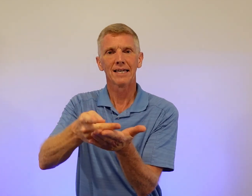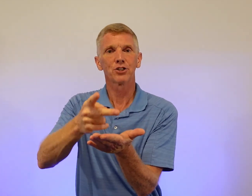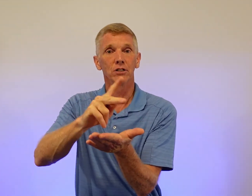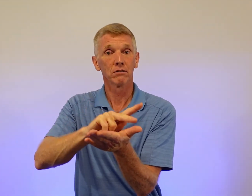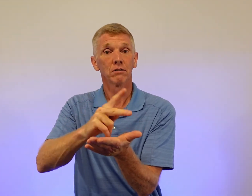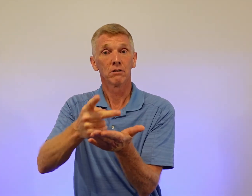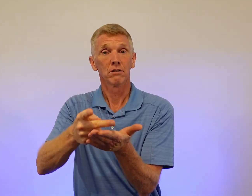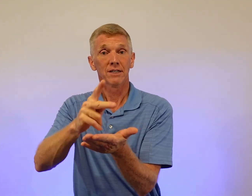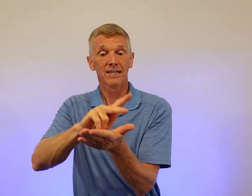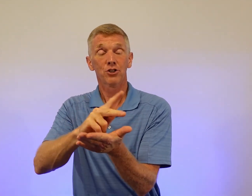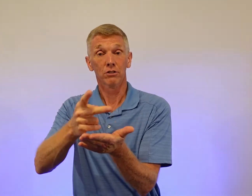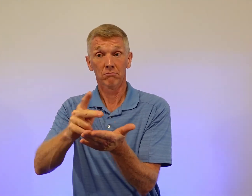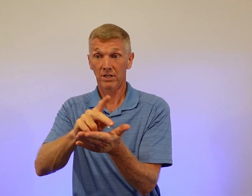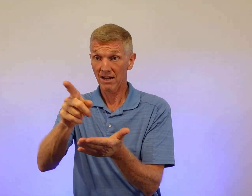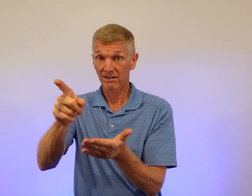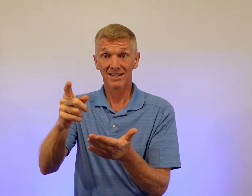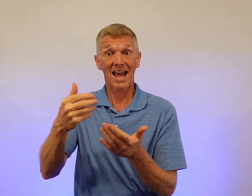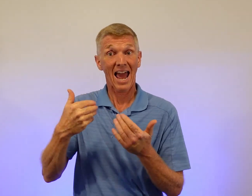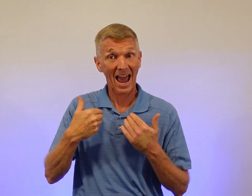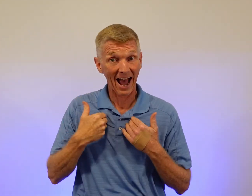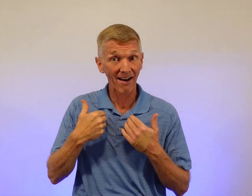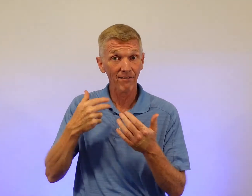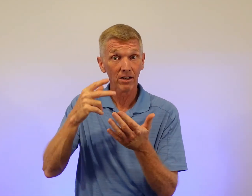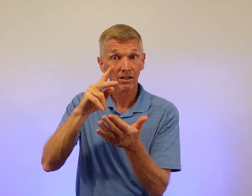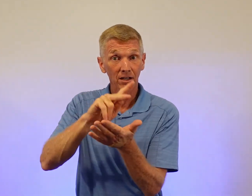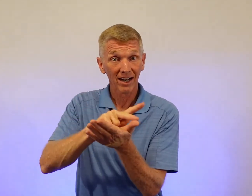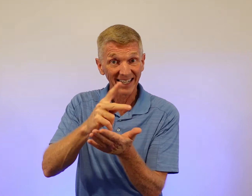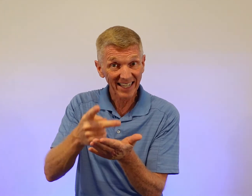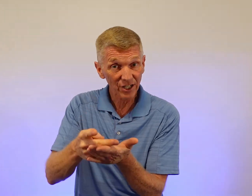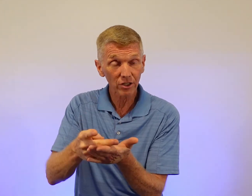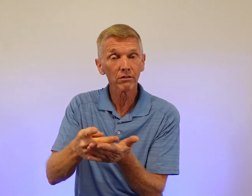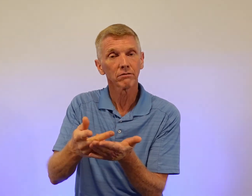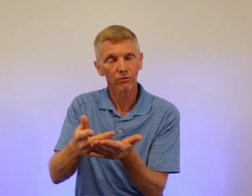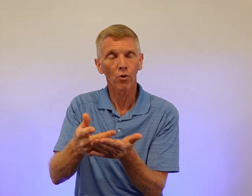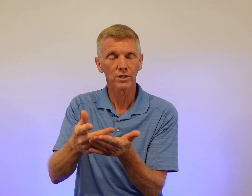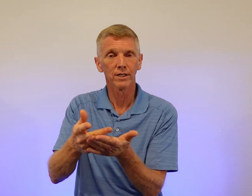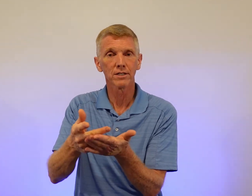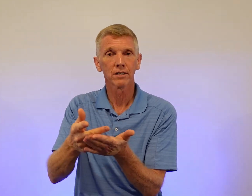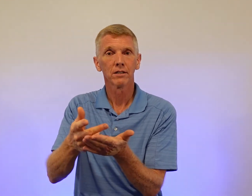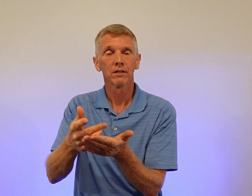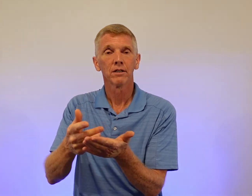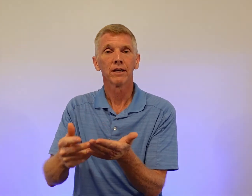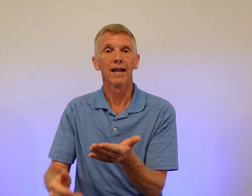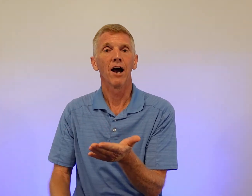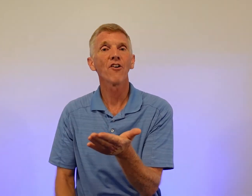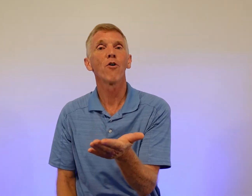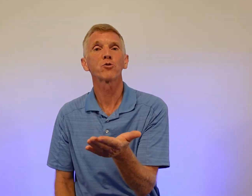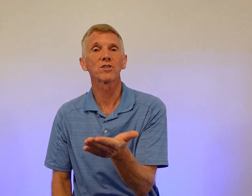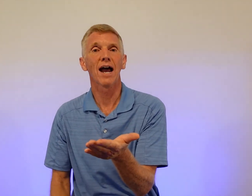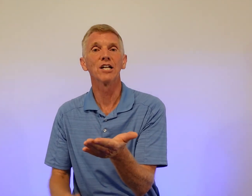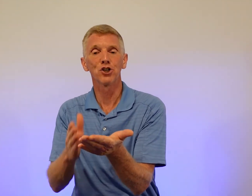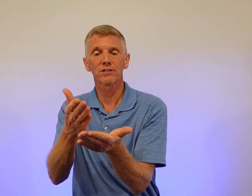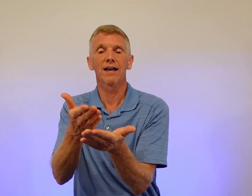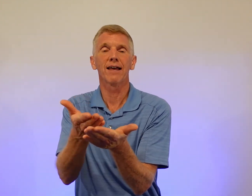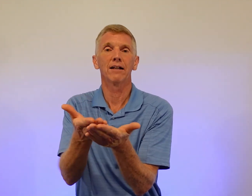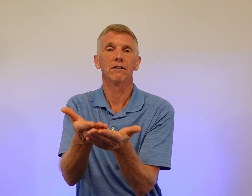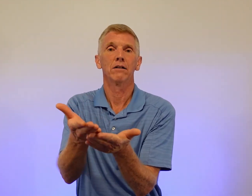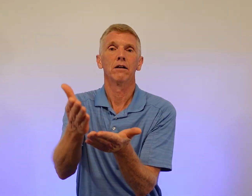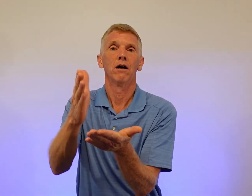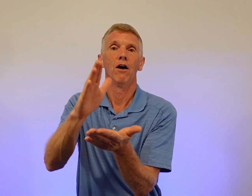Kitchen. Kitchen. Okay. Does it have a kitchen? Of course it does. Okay. Other folks will sign it just like that other